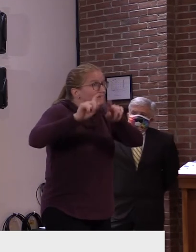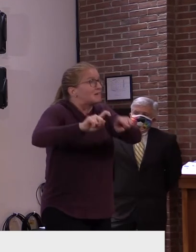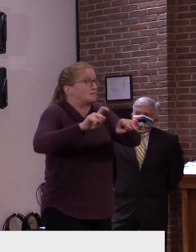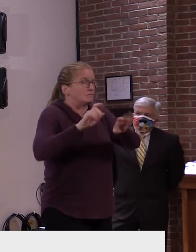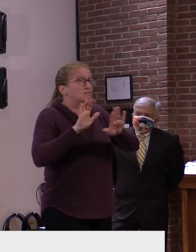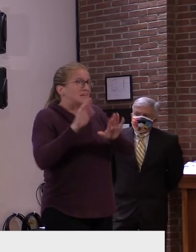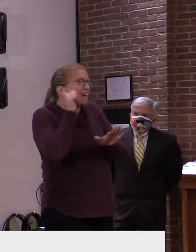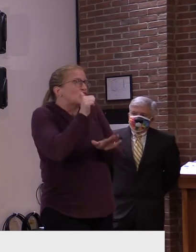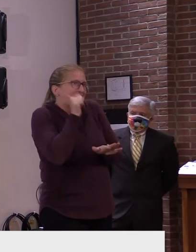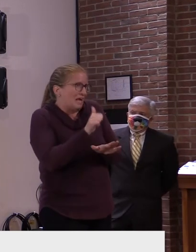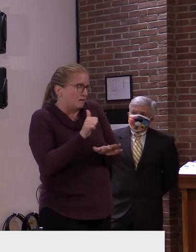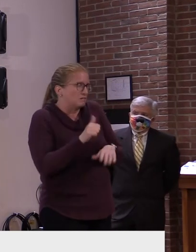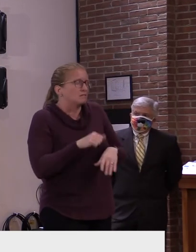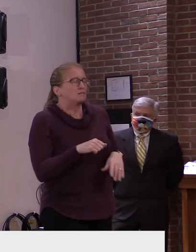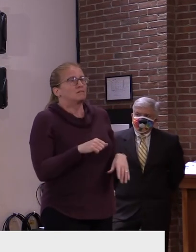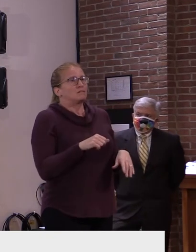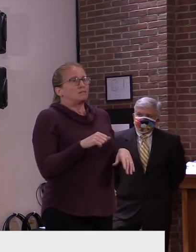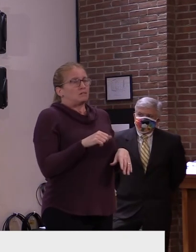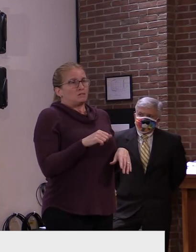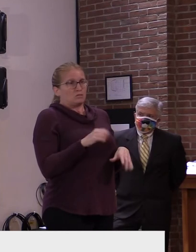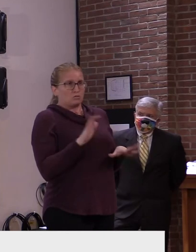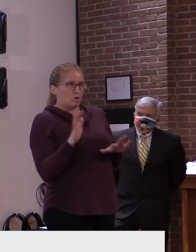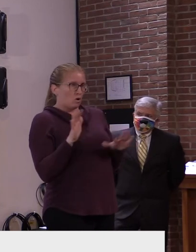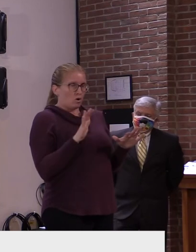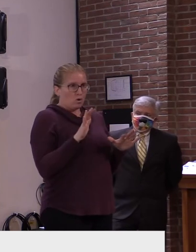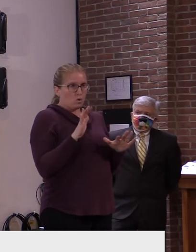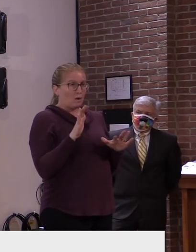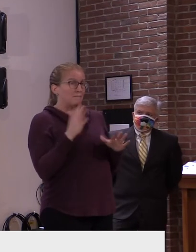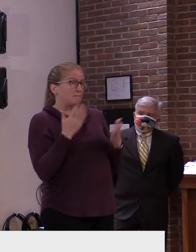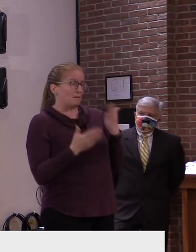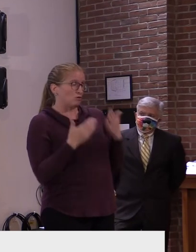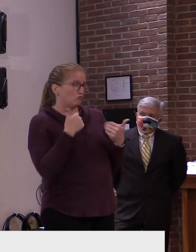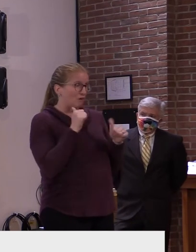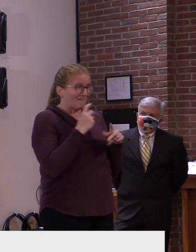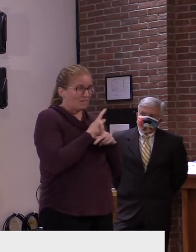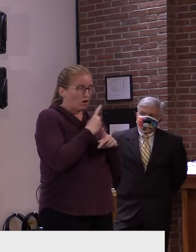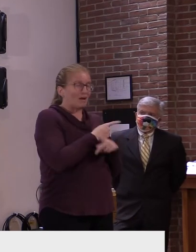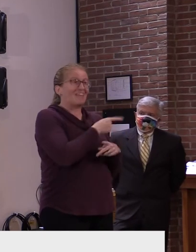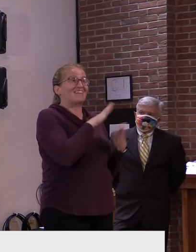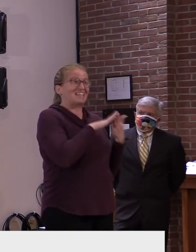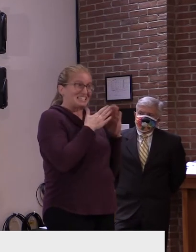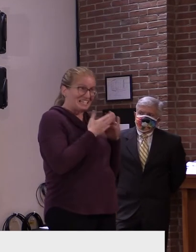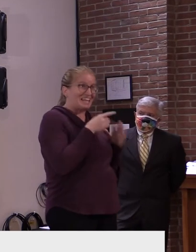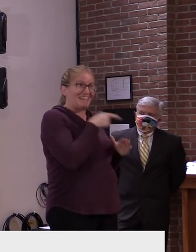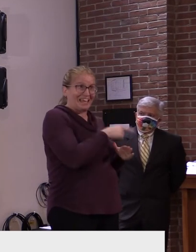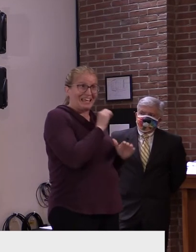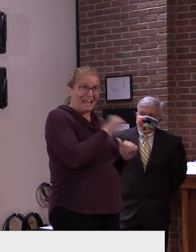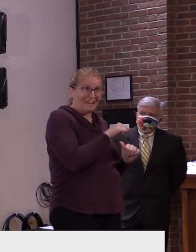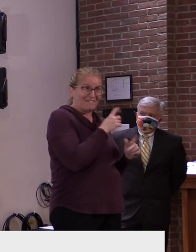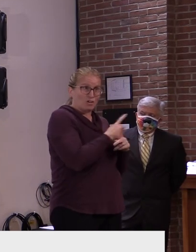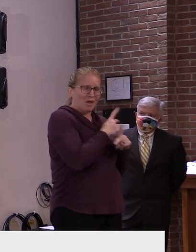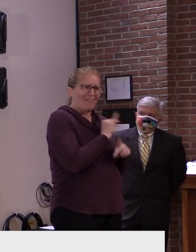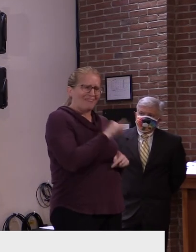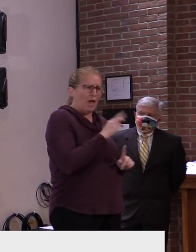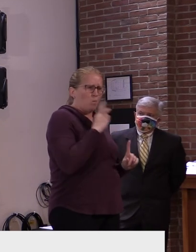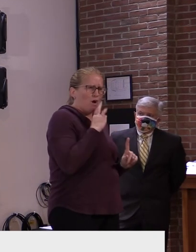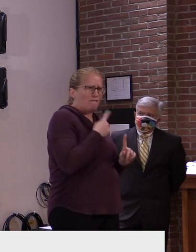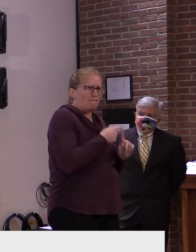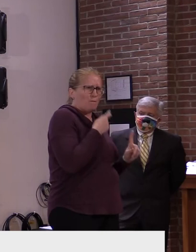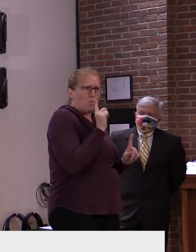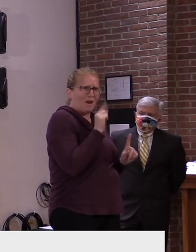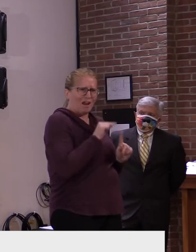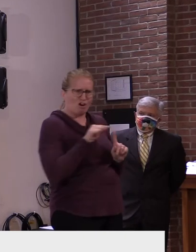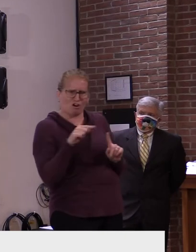they're trying to come in with can be more even targeted uh we may actually target the testing even more